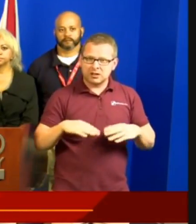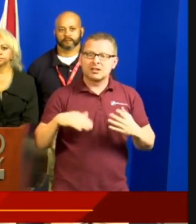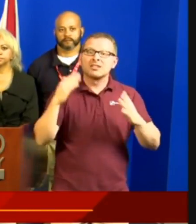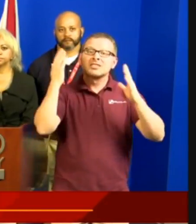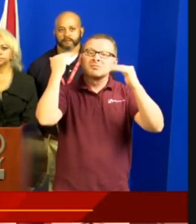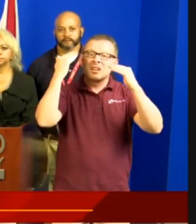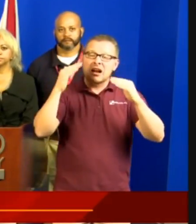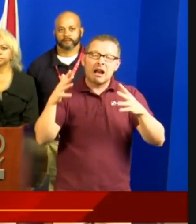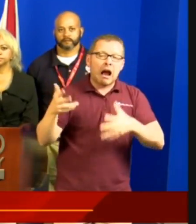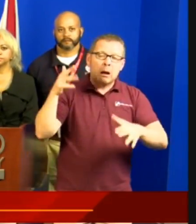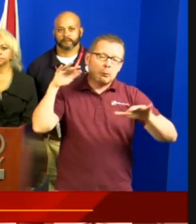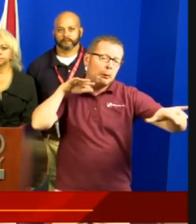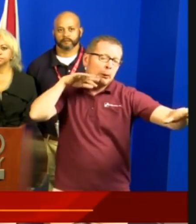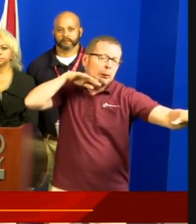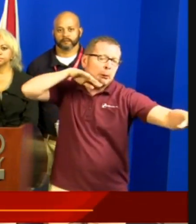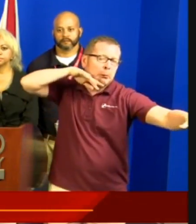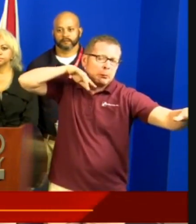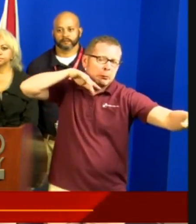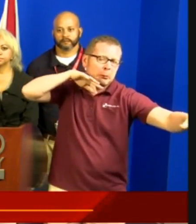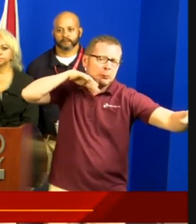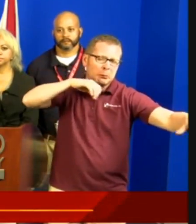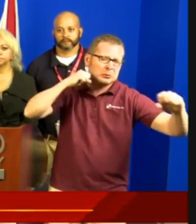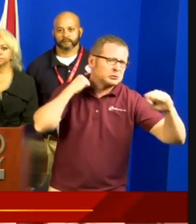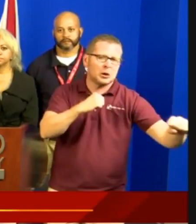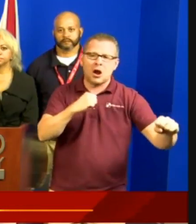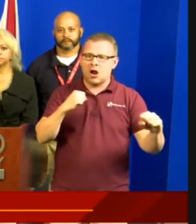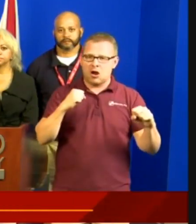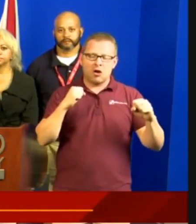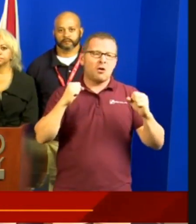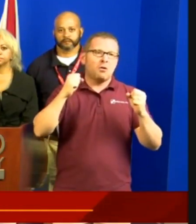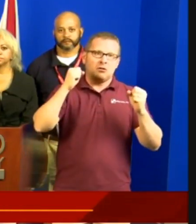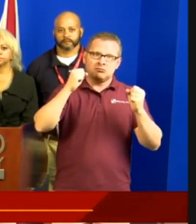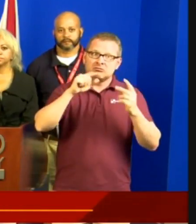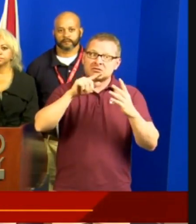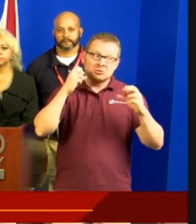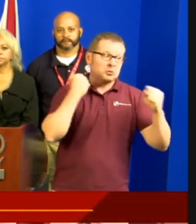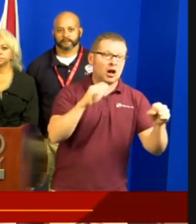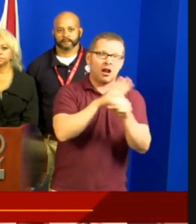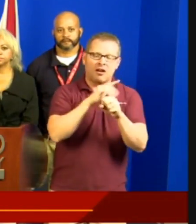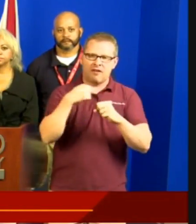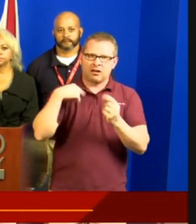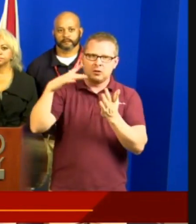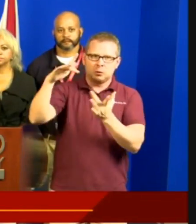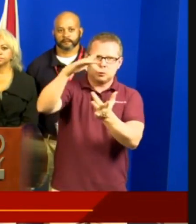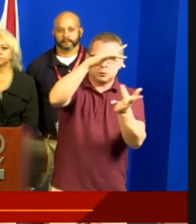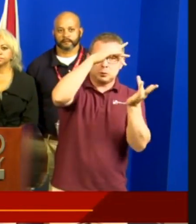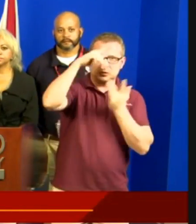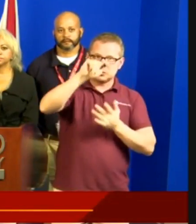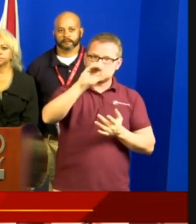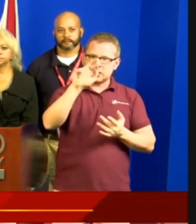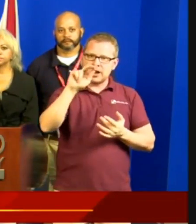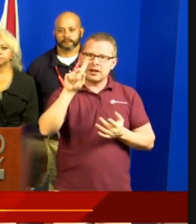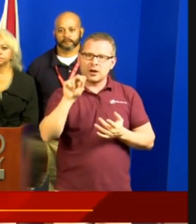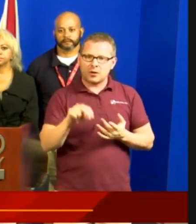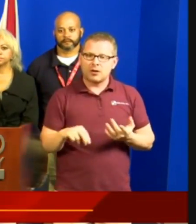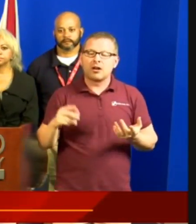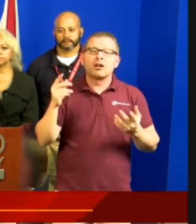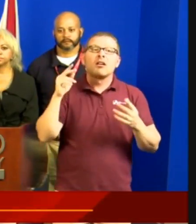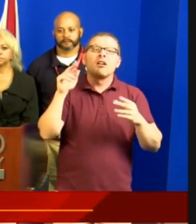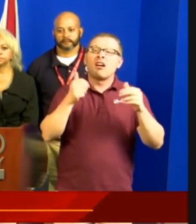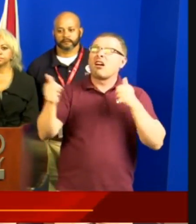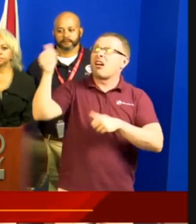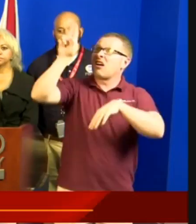the possibility of tornadic activity. According to the National Weather Service, the worst part of the storm for Broward